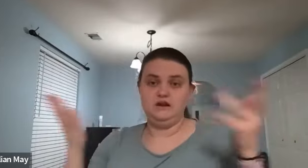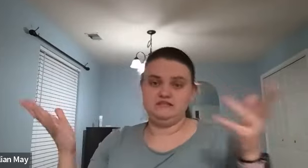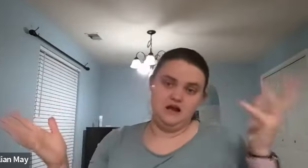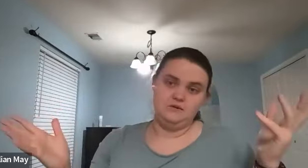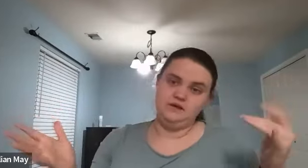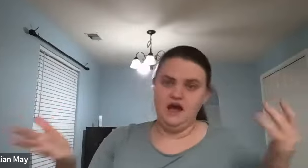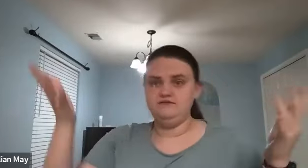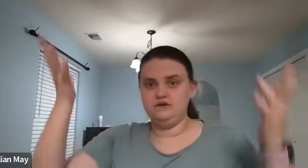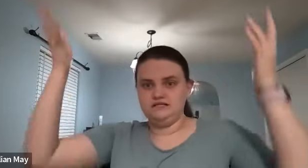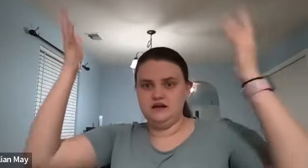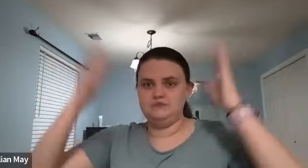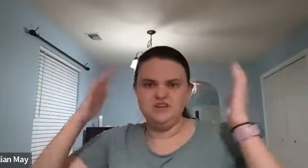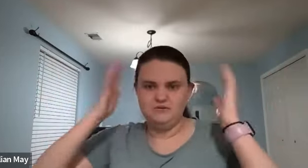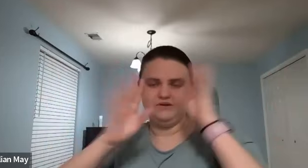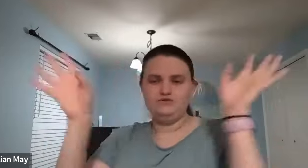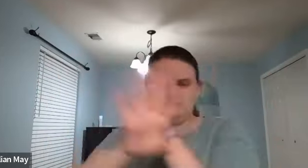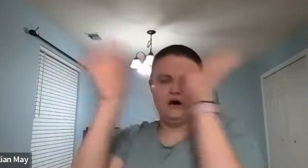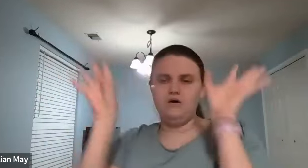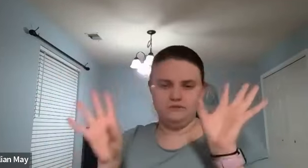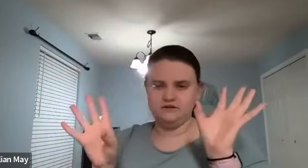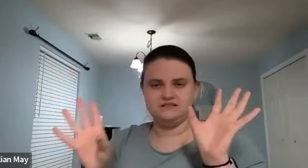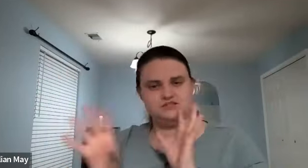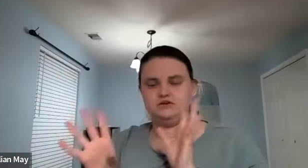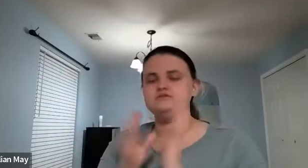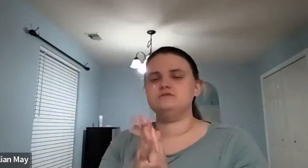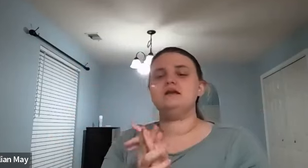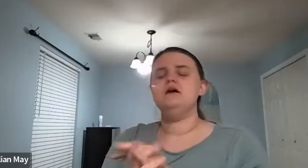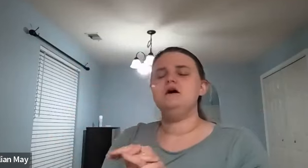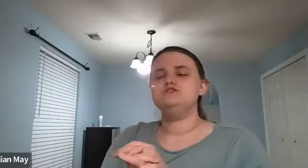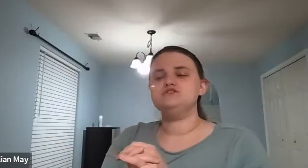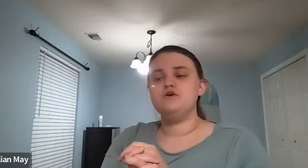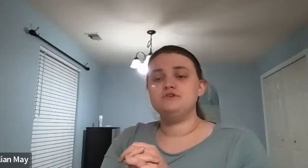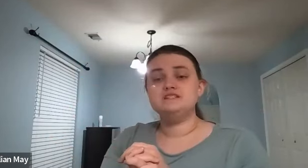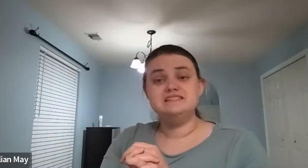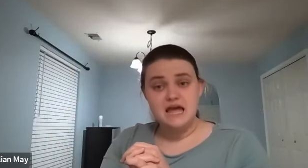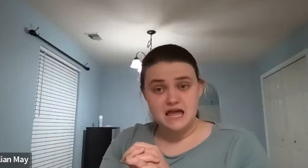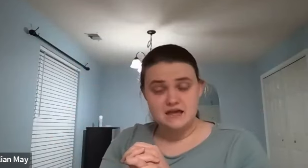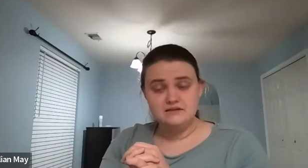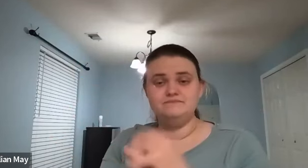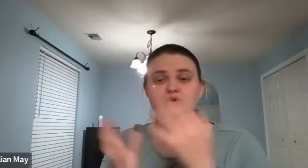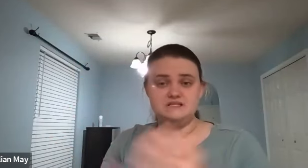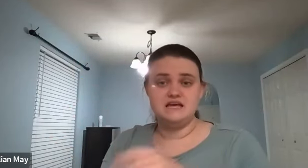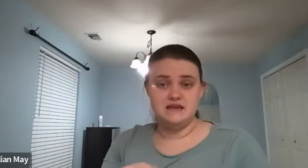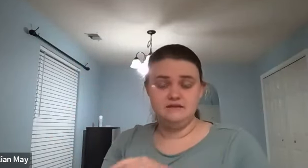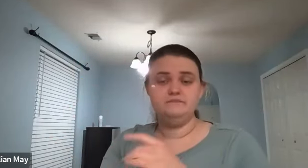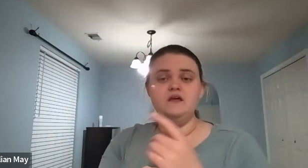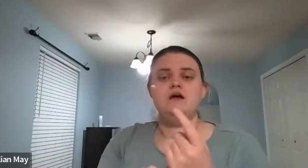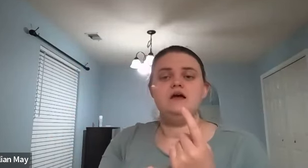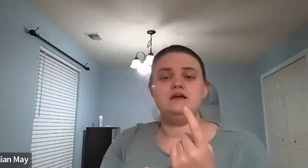great time. We have a great time. You know, those, oh my goodness, I struggle so bad. So for say or said